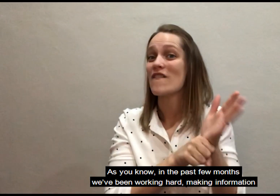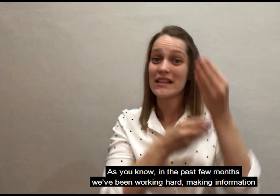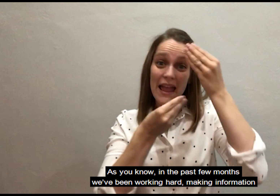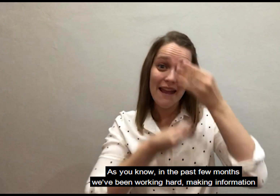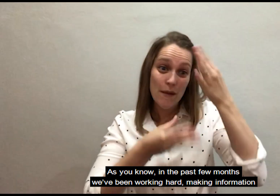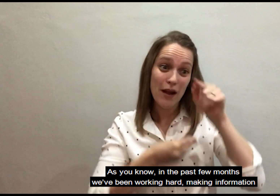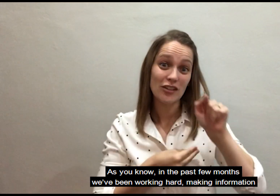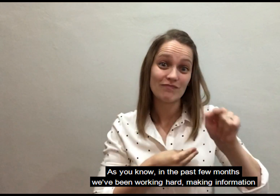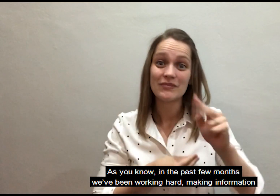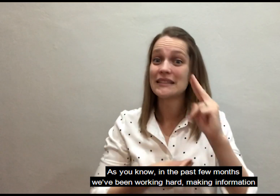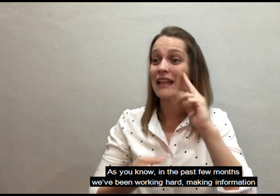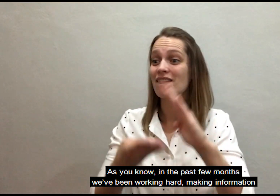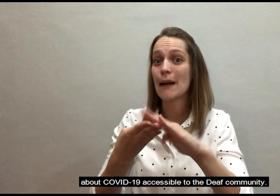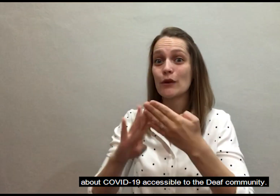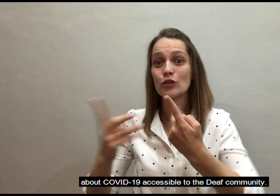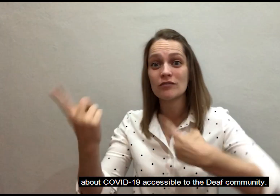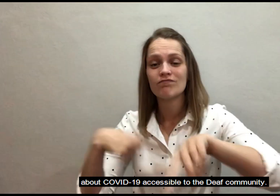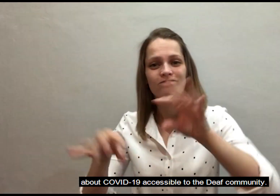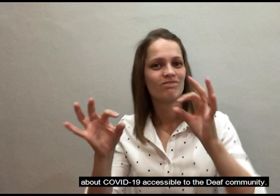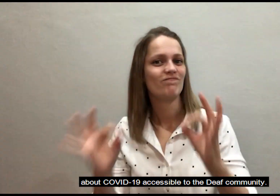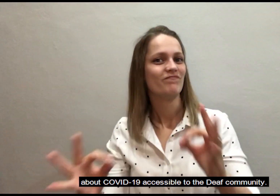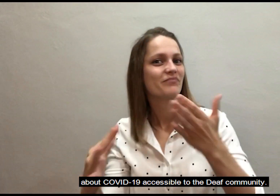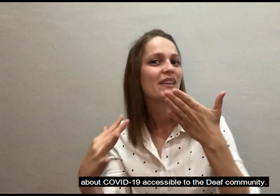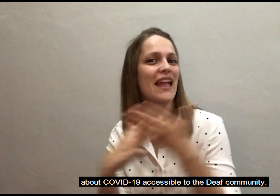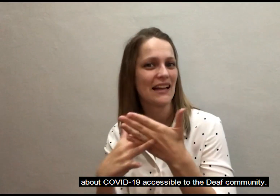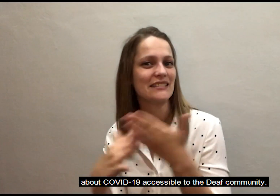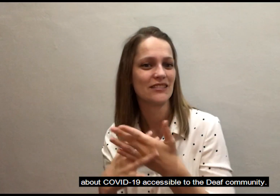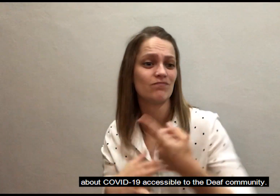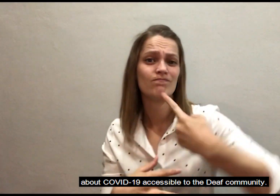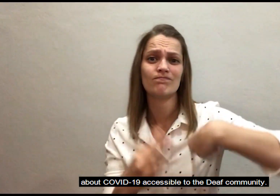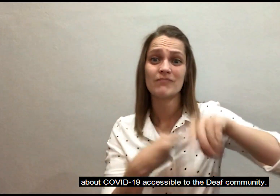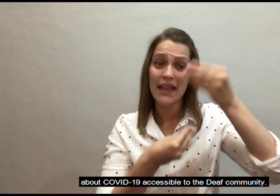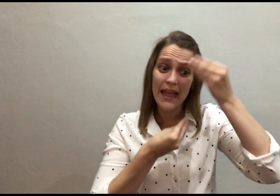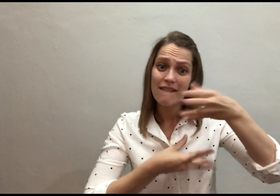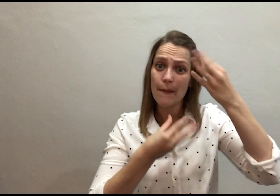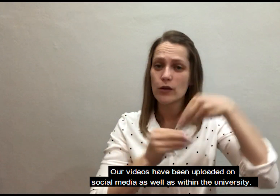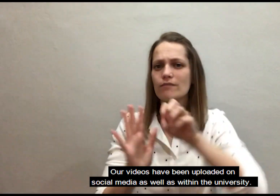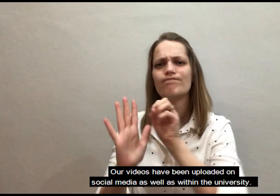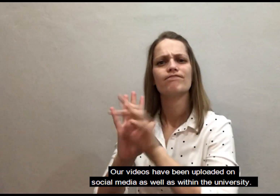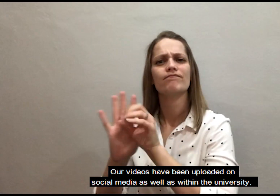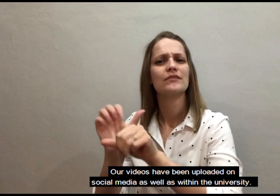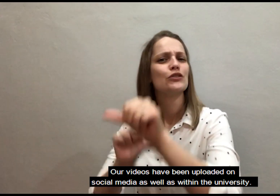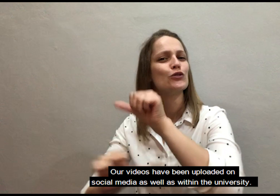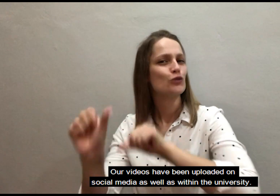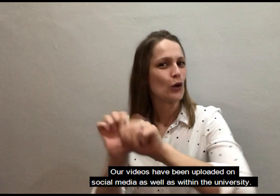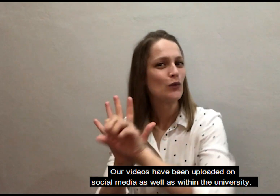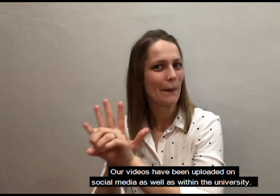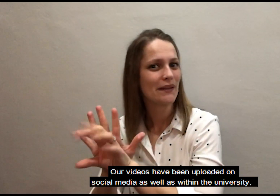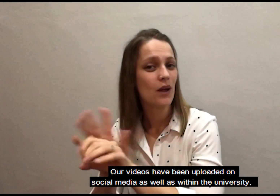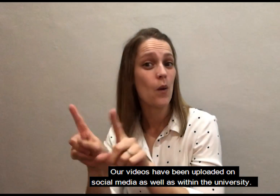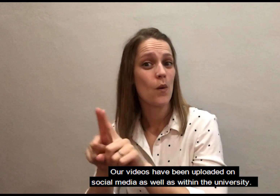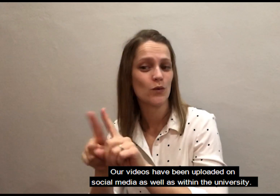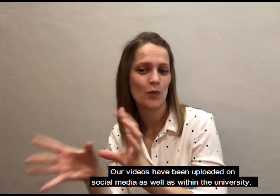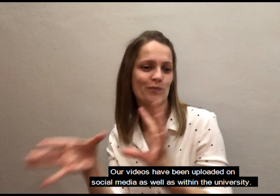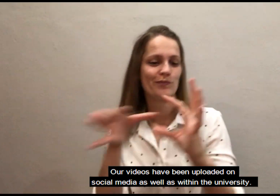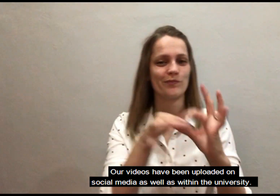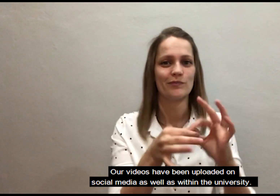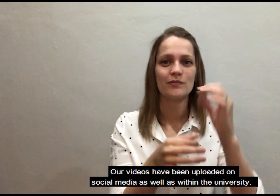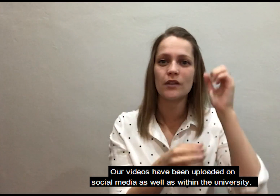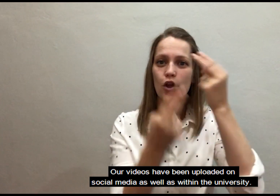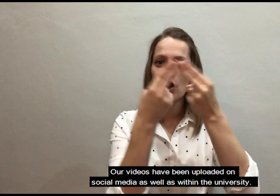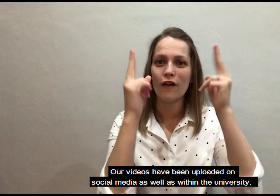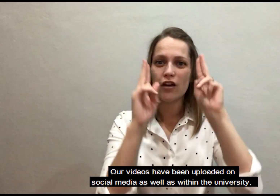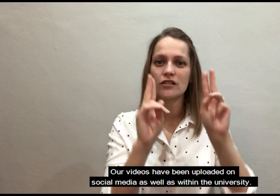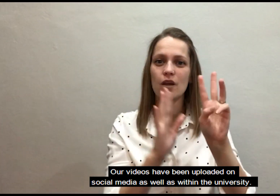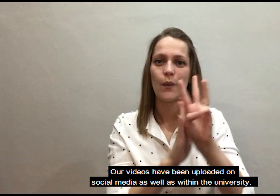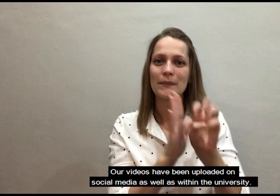few months, we've been working hard making information about COVID-19 accessible to the deaf community. Our videos